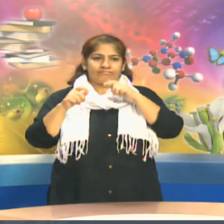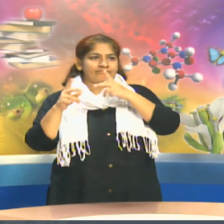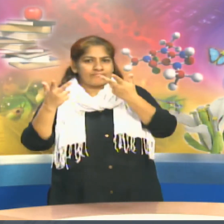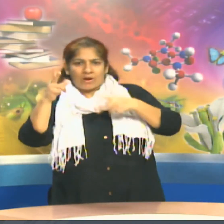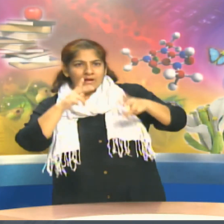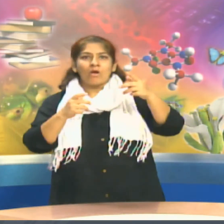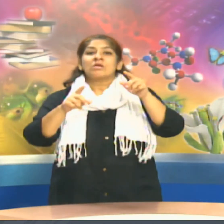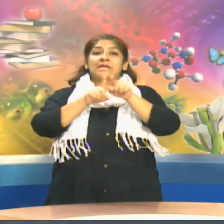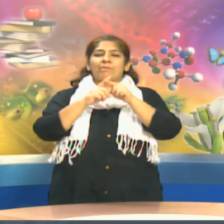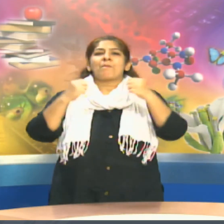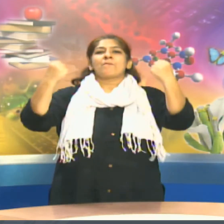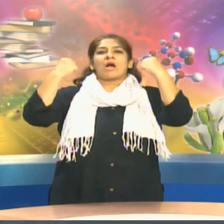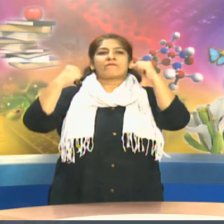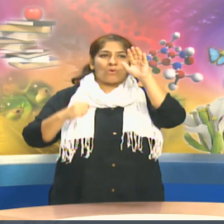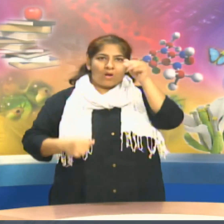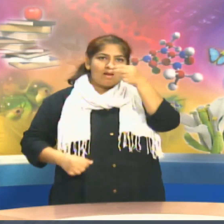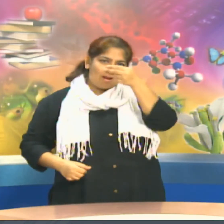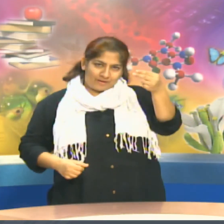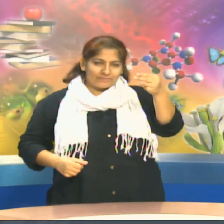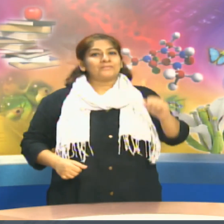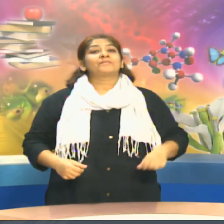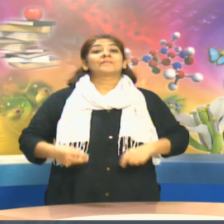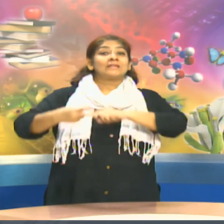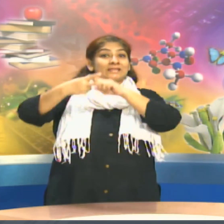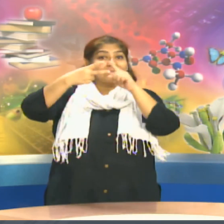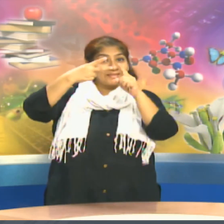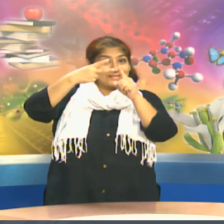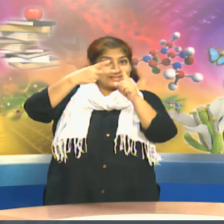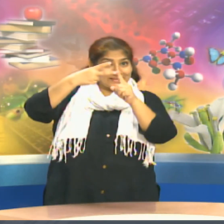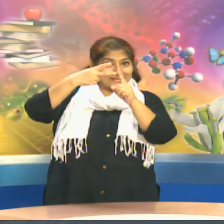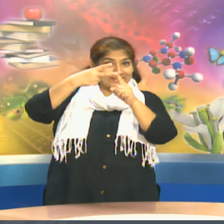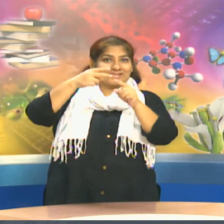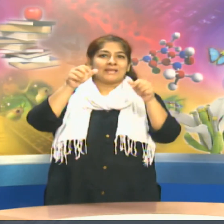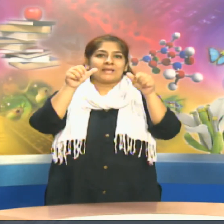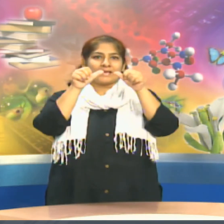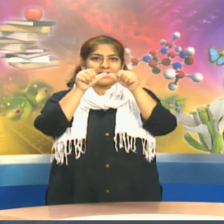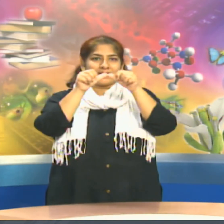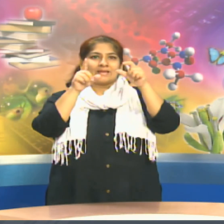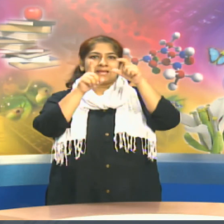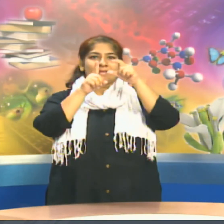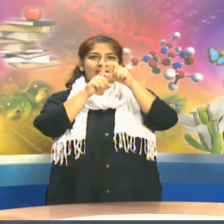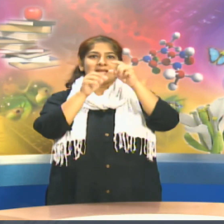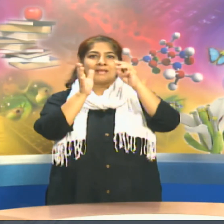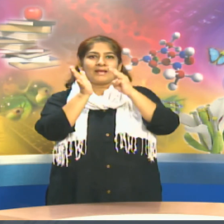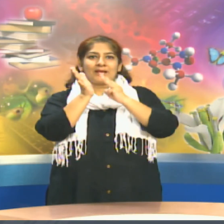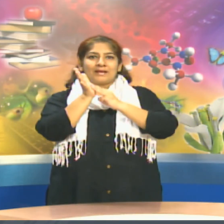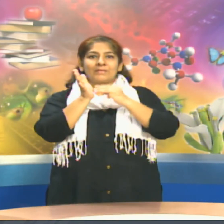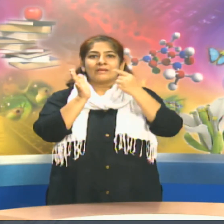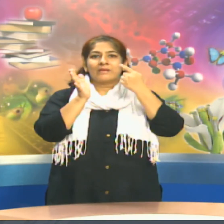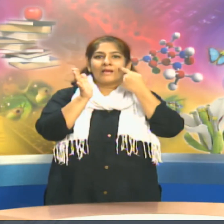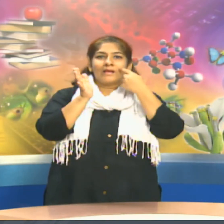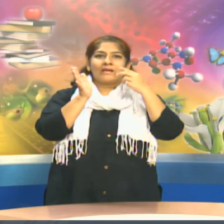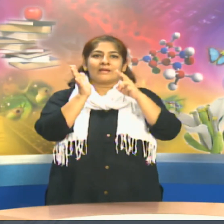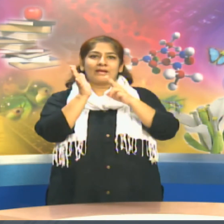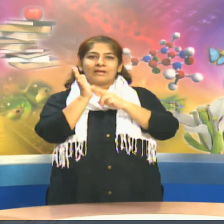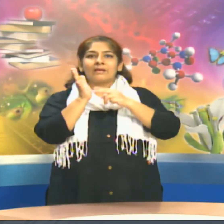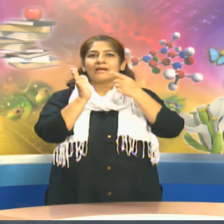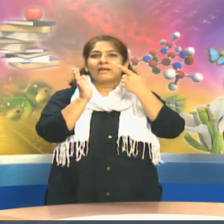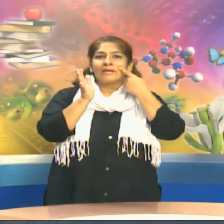senior person or a senior officer, he has some power, so we call that authority. The second word is